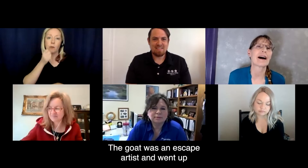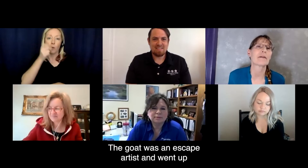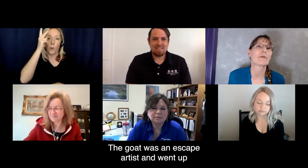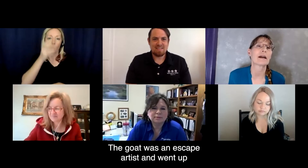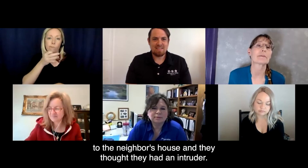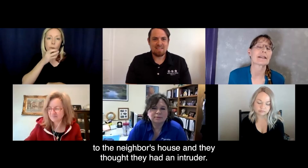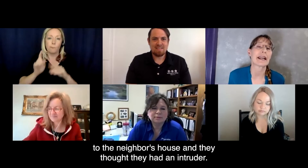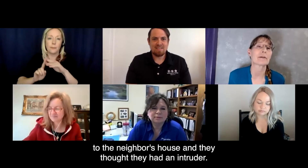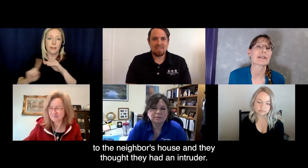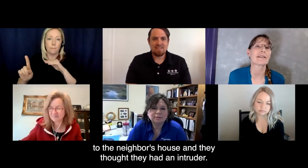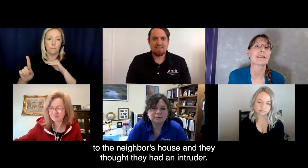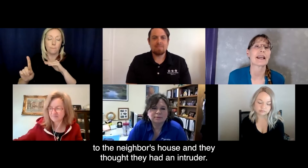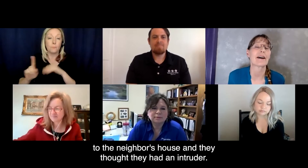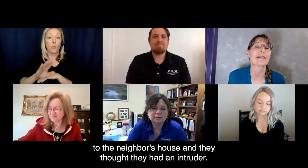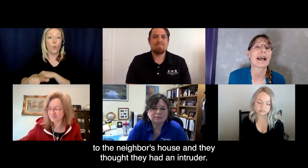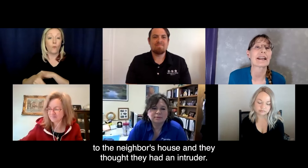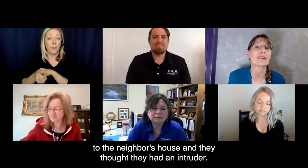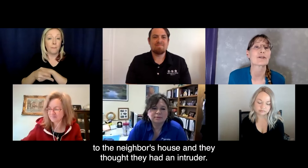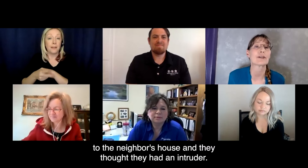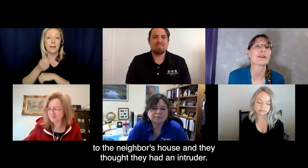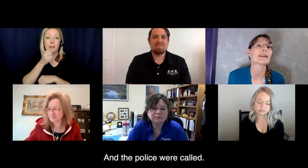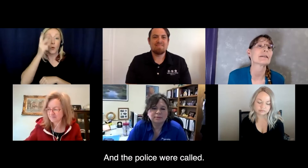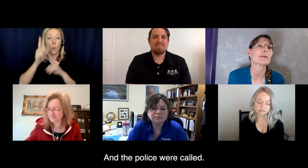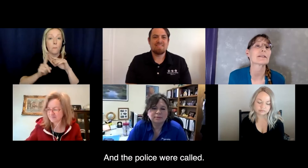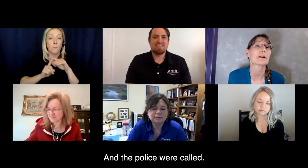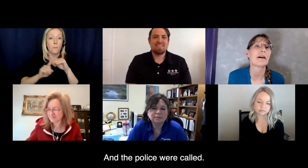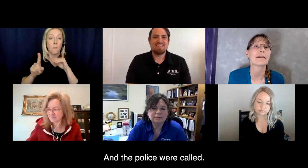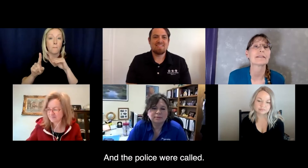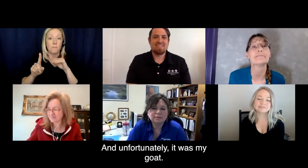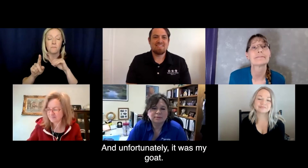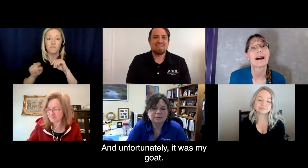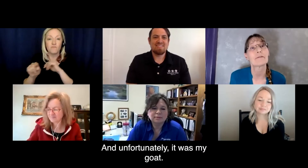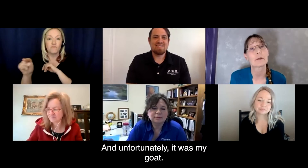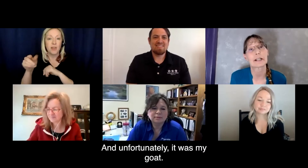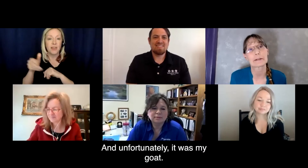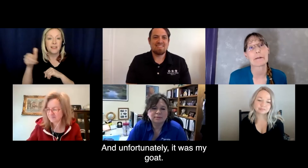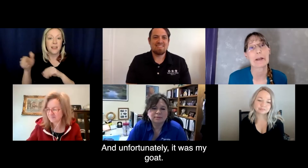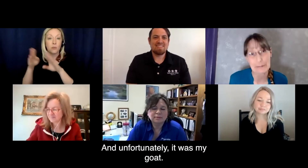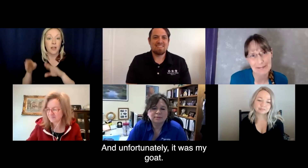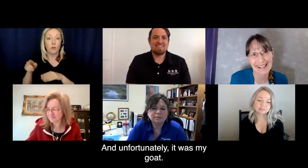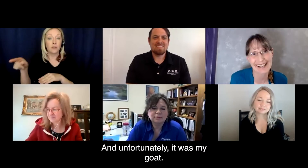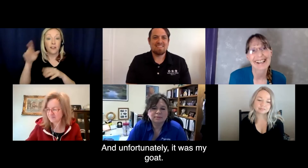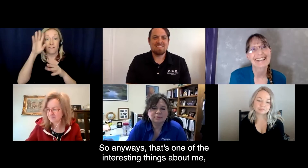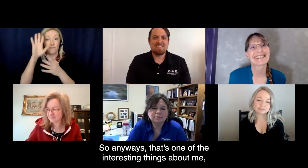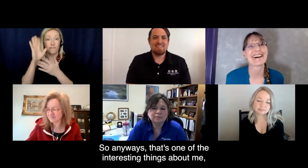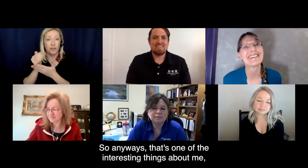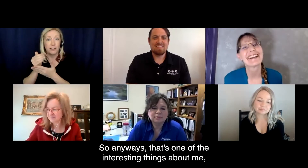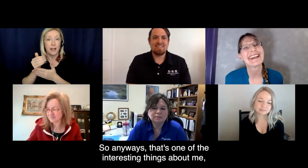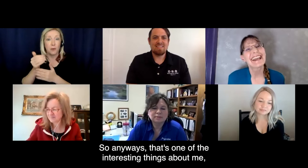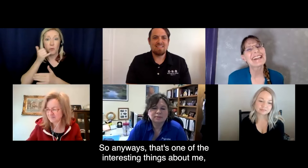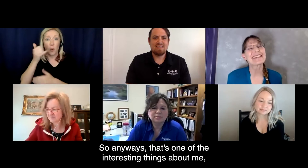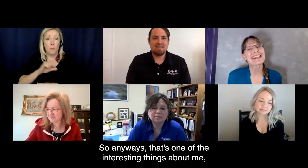and went up to the neighbor's house, and they thought they had an intruder, and the police were called, and unfortunately it was my goat.